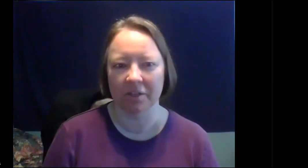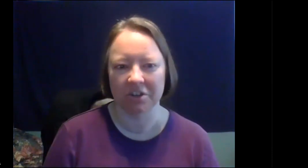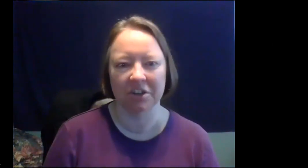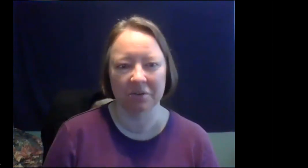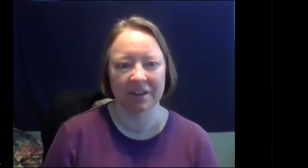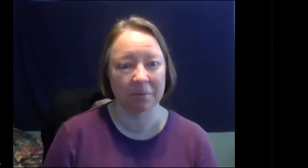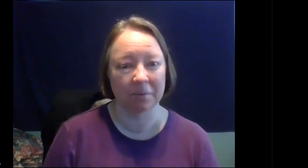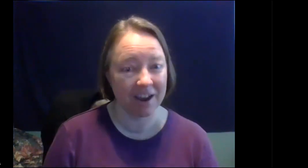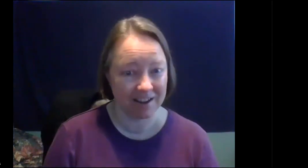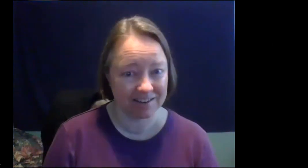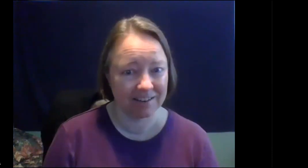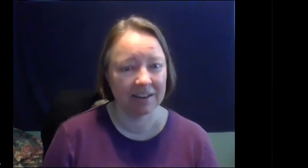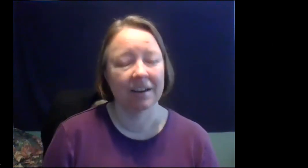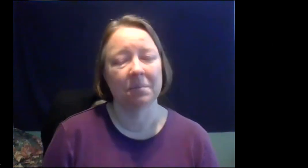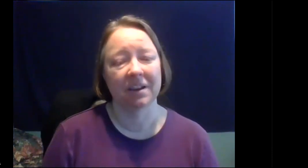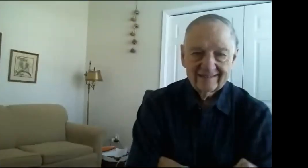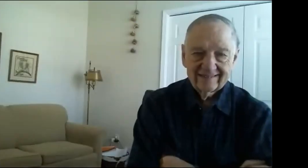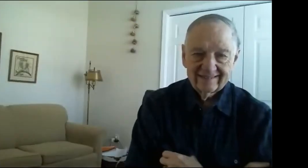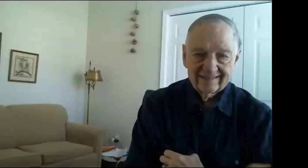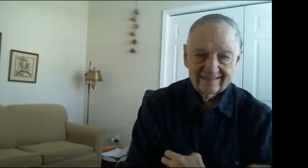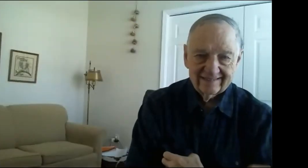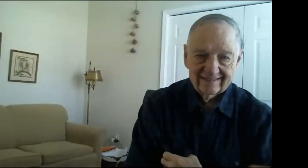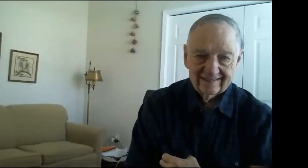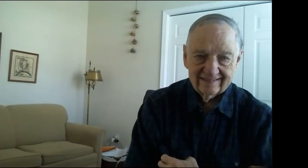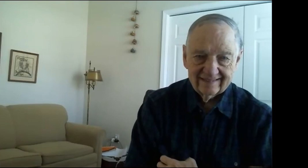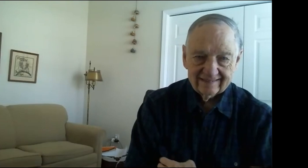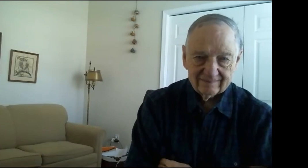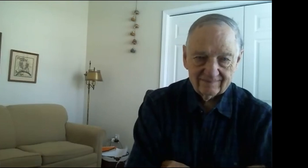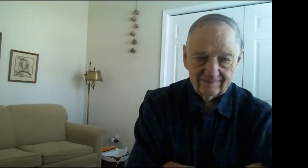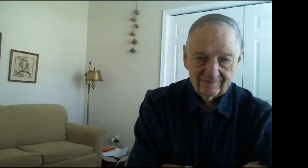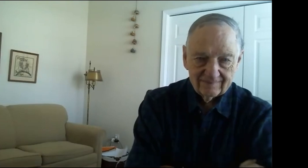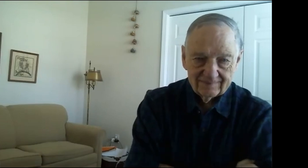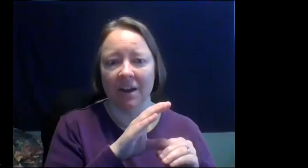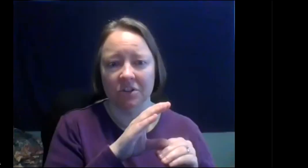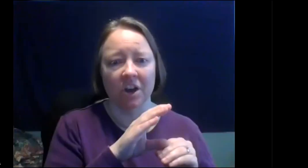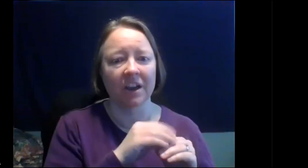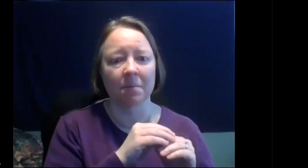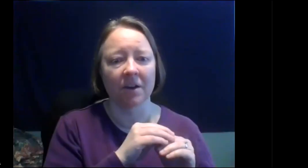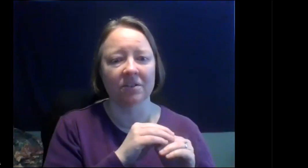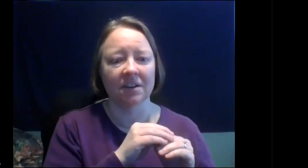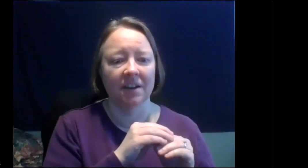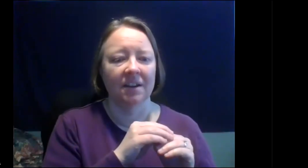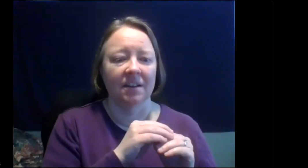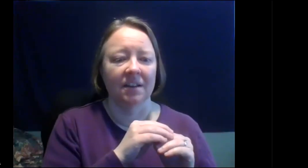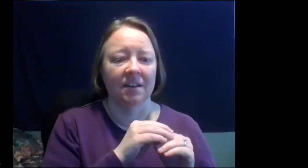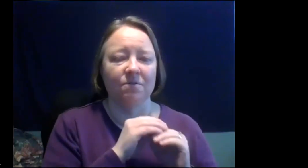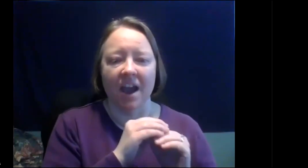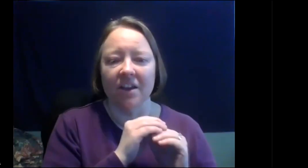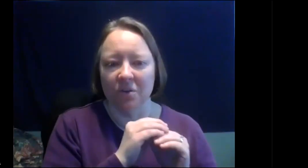whether to use them or not. Right. Because again, to that capital D deaf community that I was talking about, Right. they